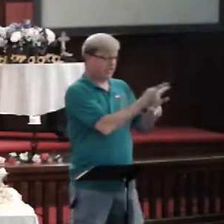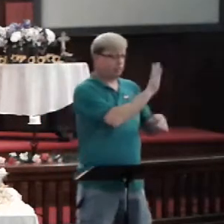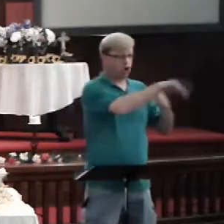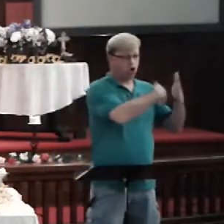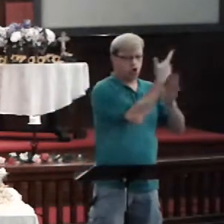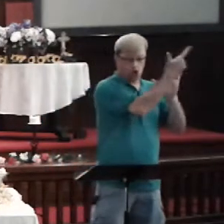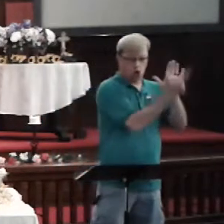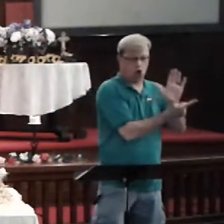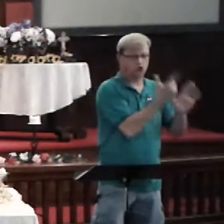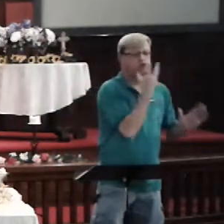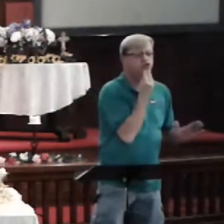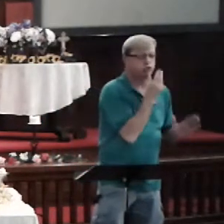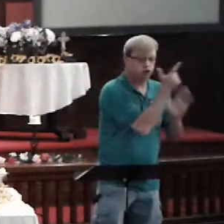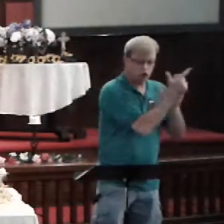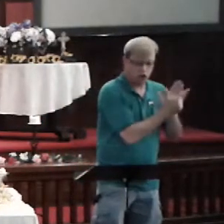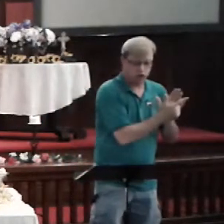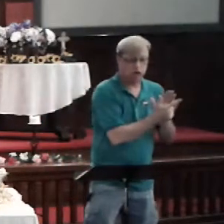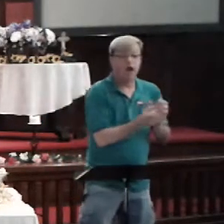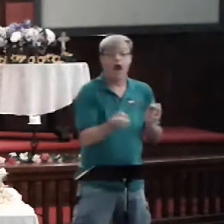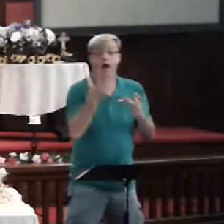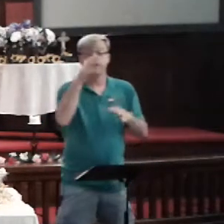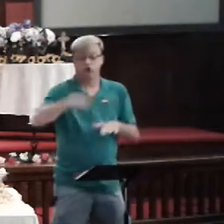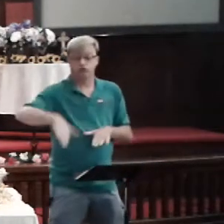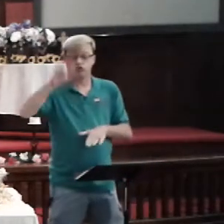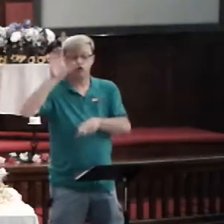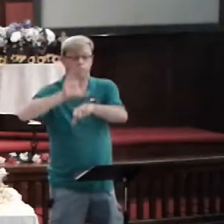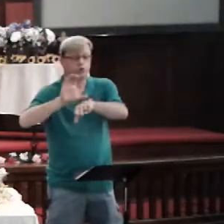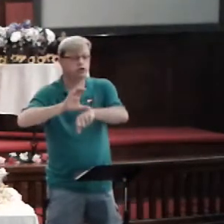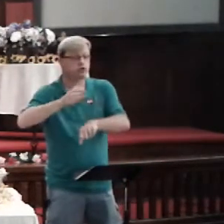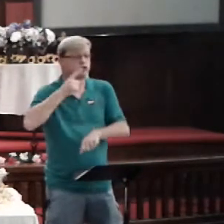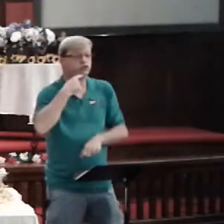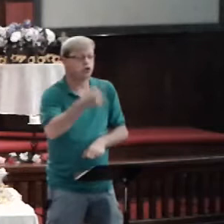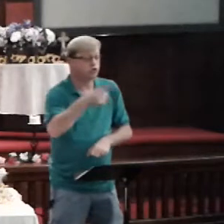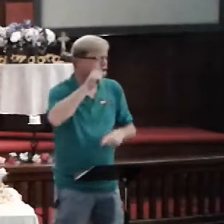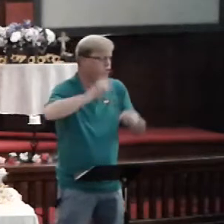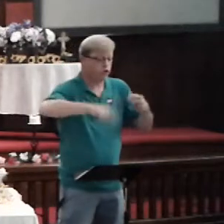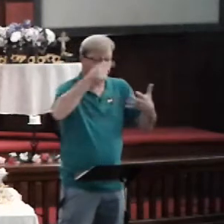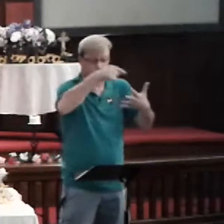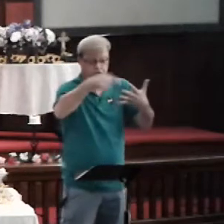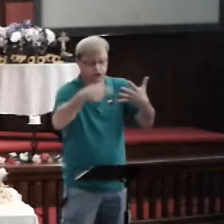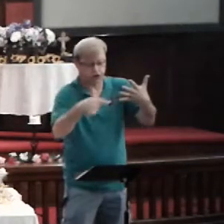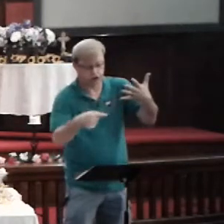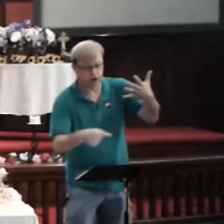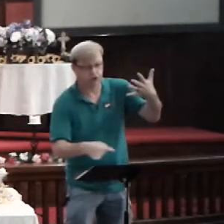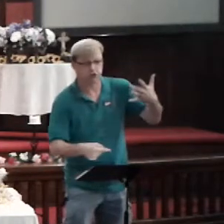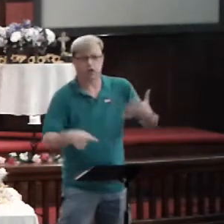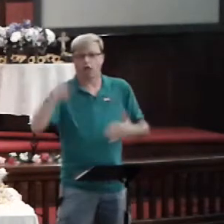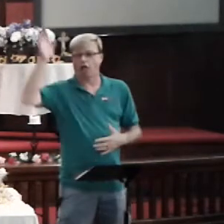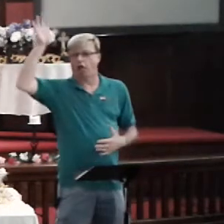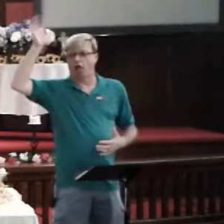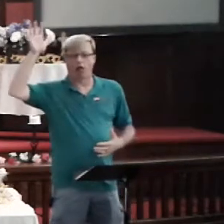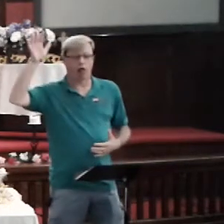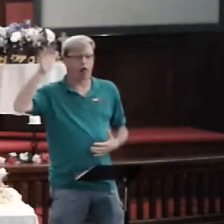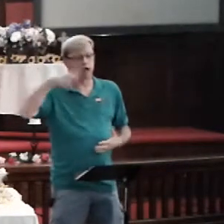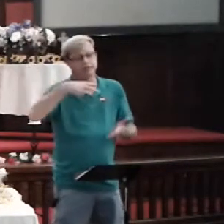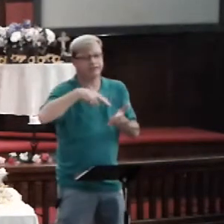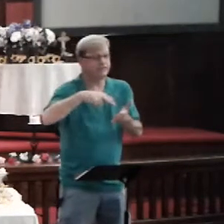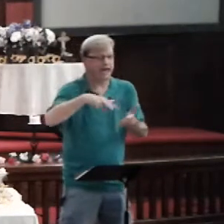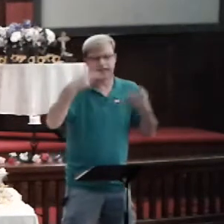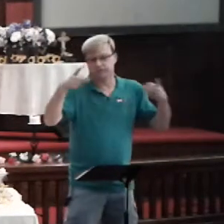these laws. How many of you grew up in a church that told you you couldn't do X, Y, Z, dance, play cards, drink, whatever,